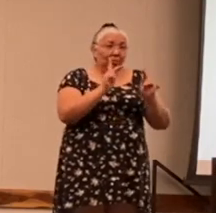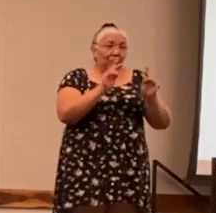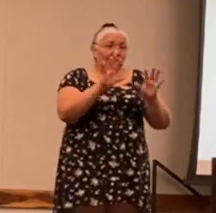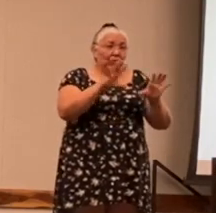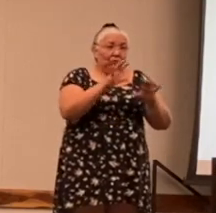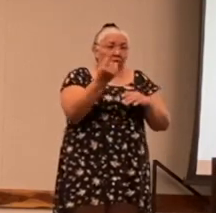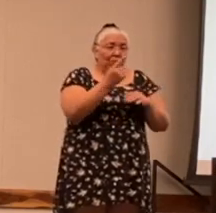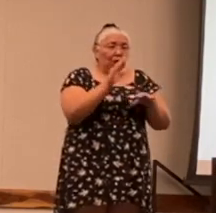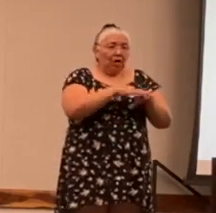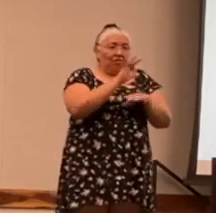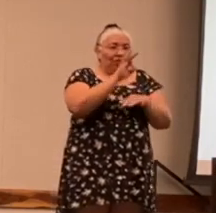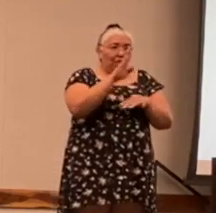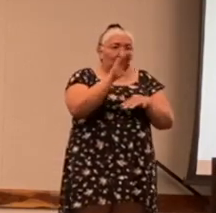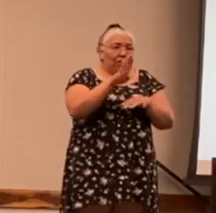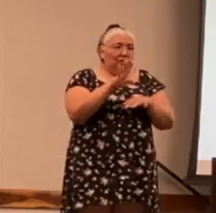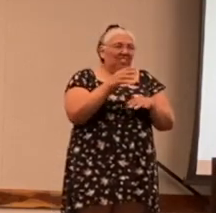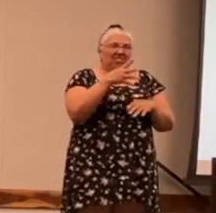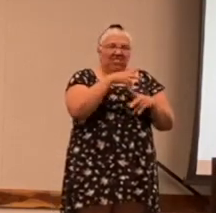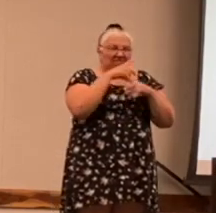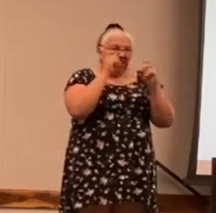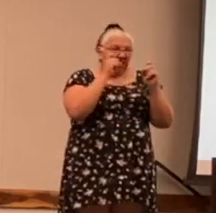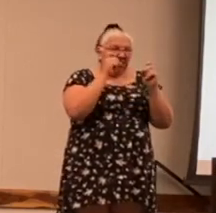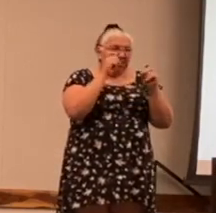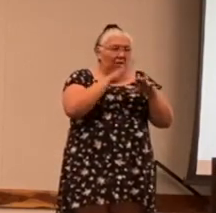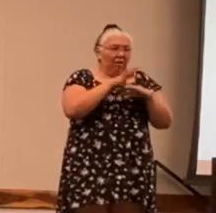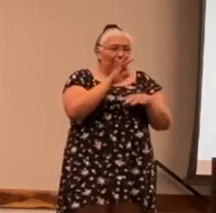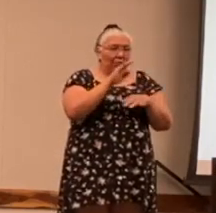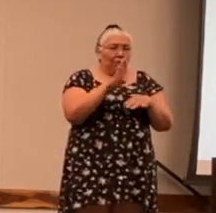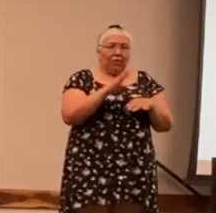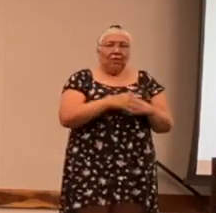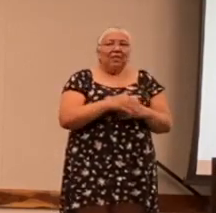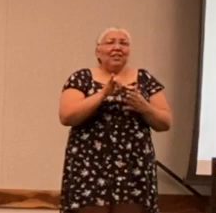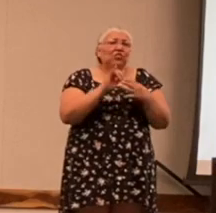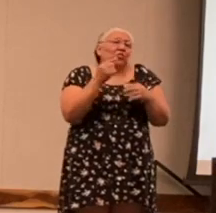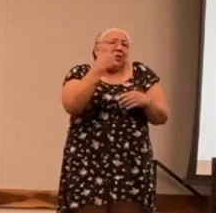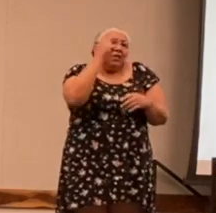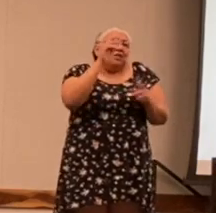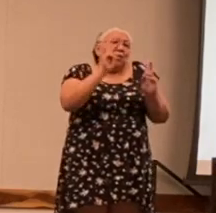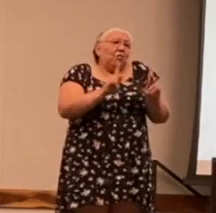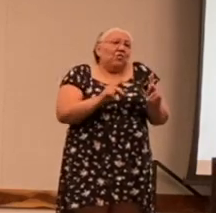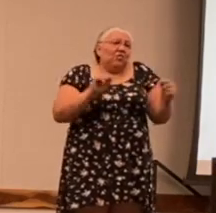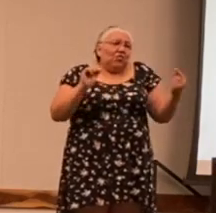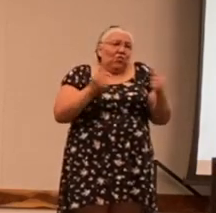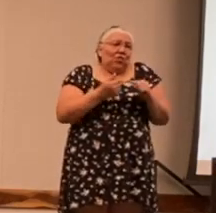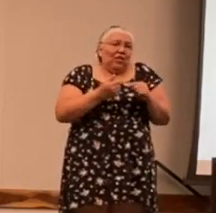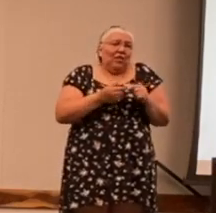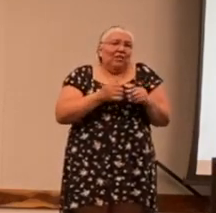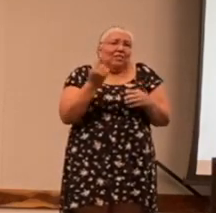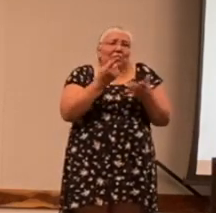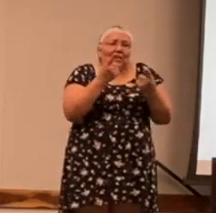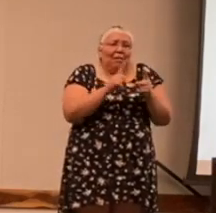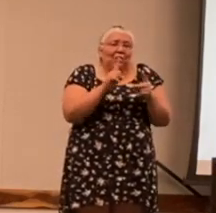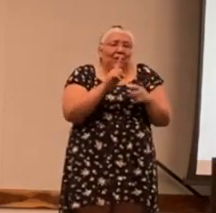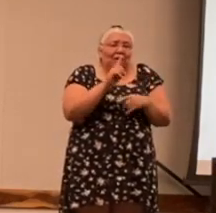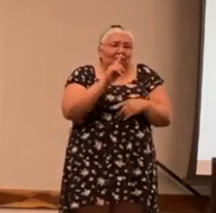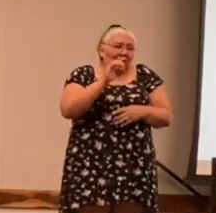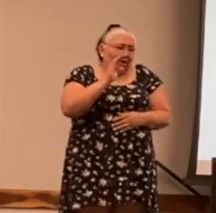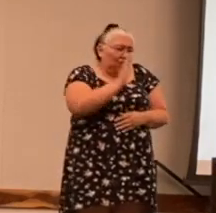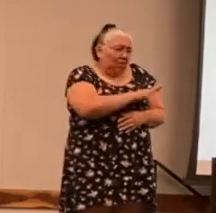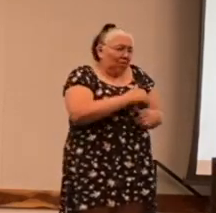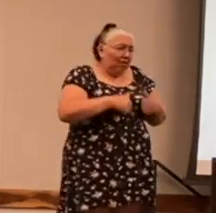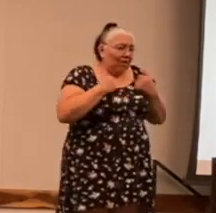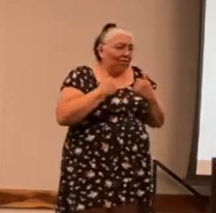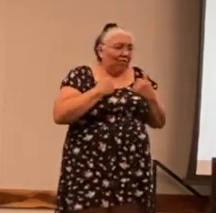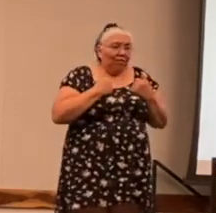see like some ugliness happening on Facebook, it's just because the person's hurting. Something's going on in that dude's life or her life,